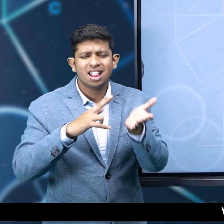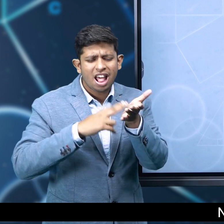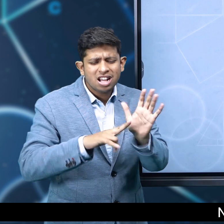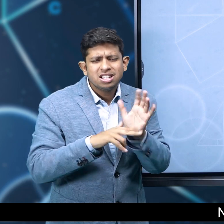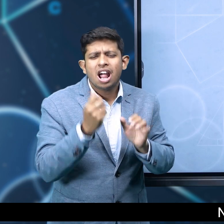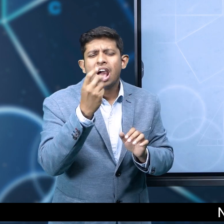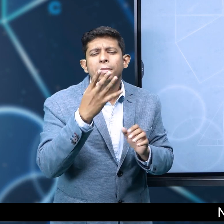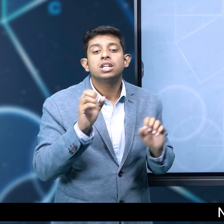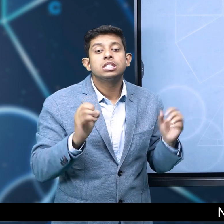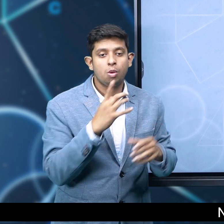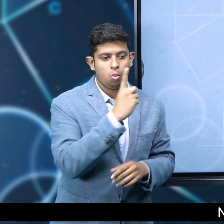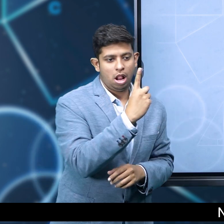natural numbers,